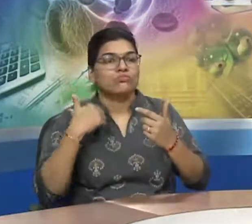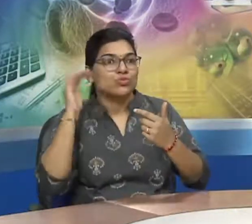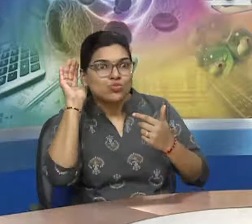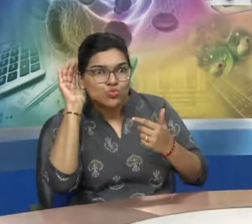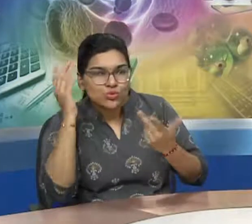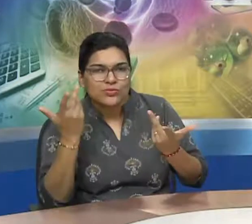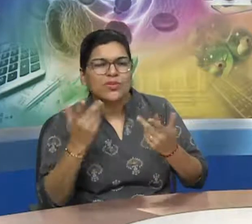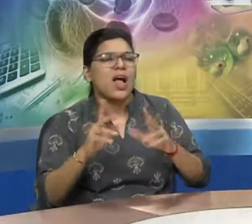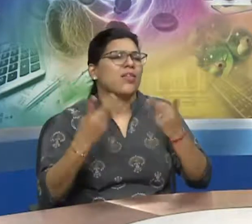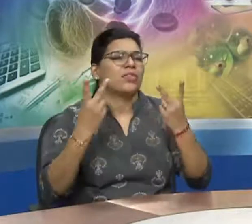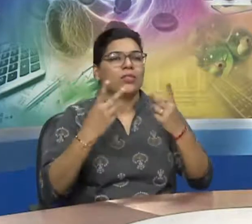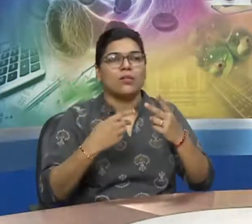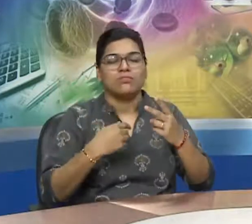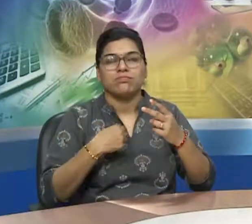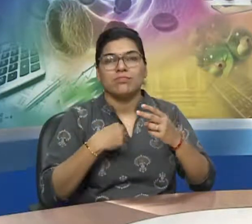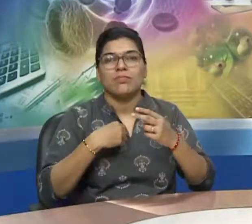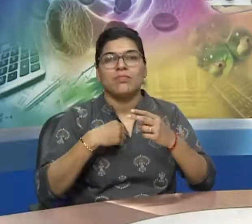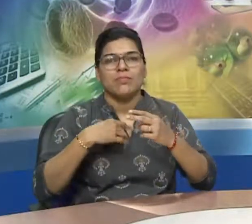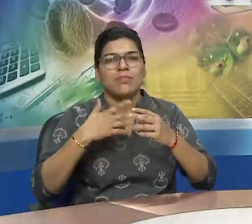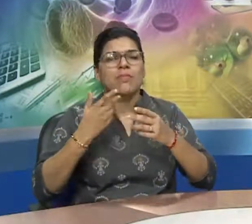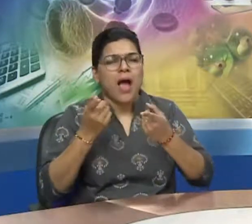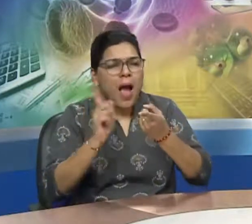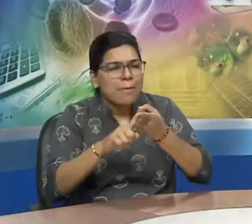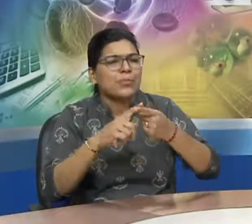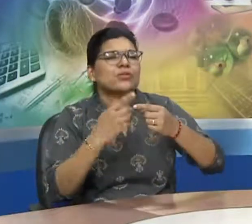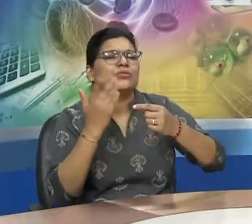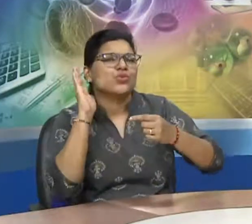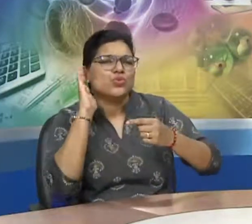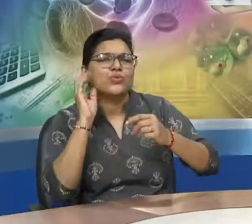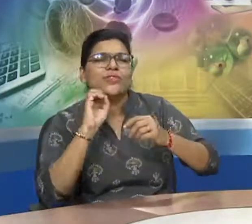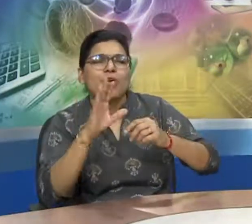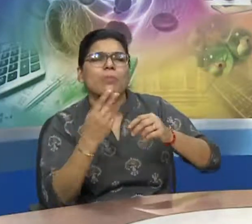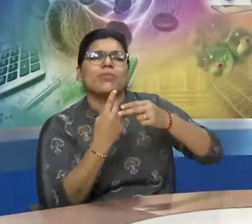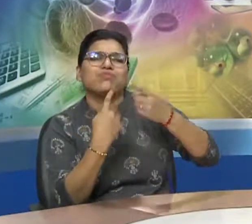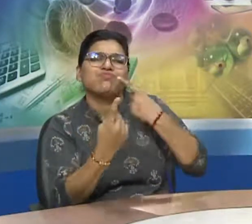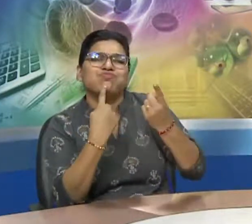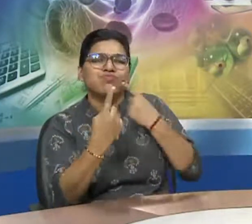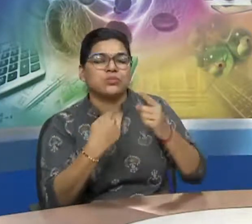when an unwanted person leaves.